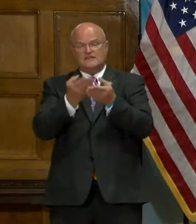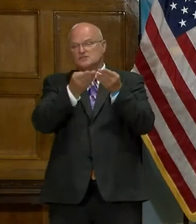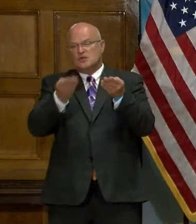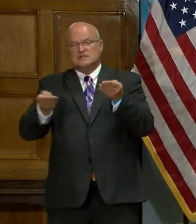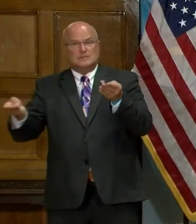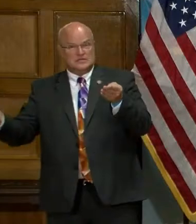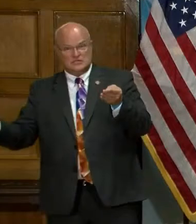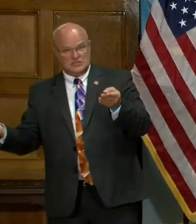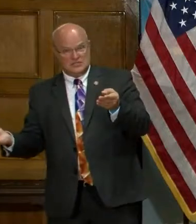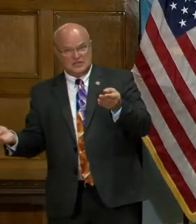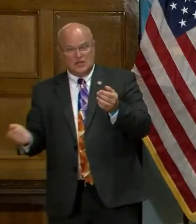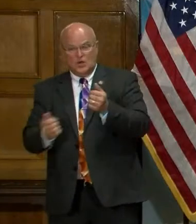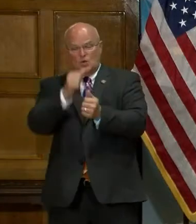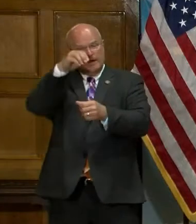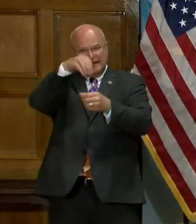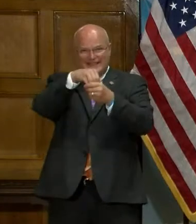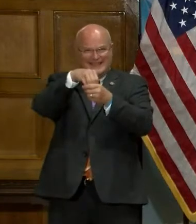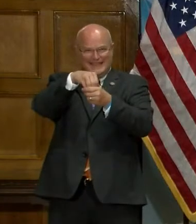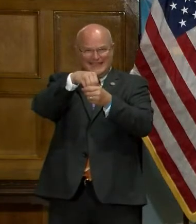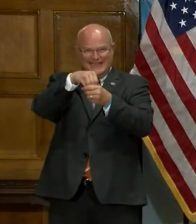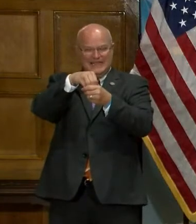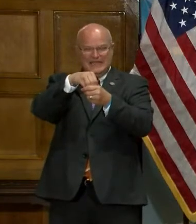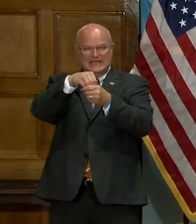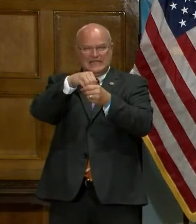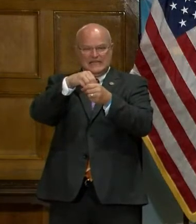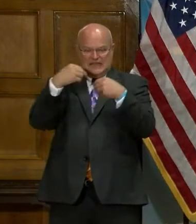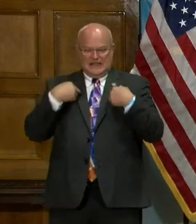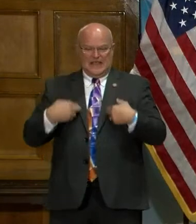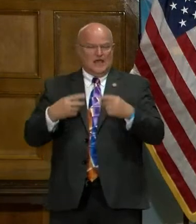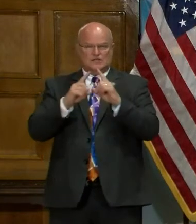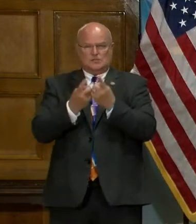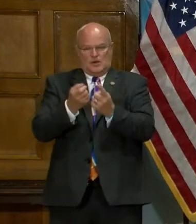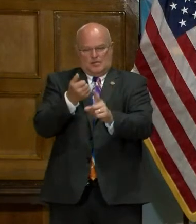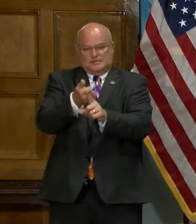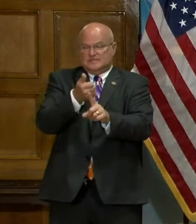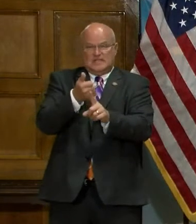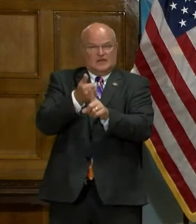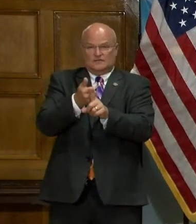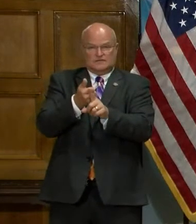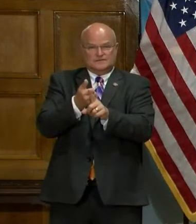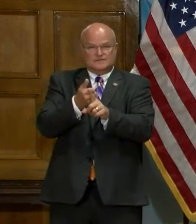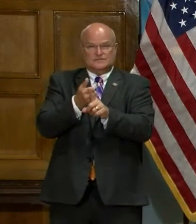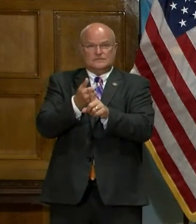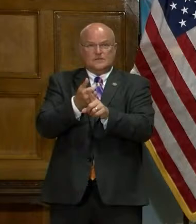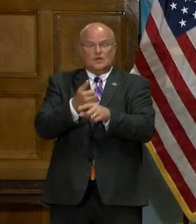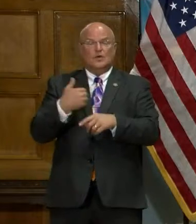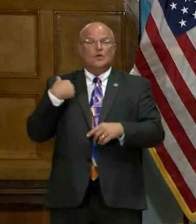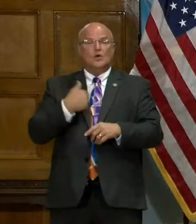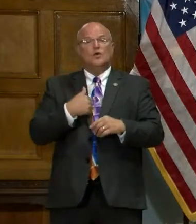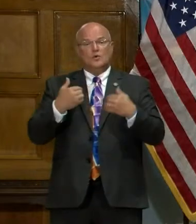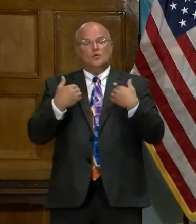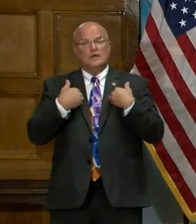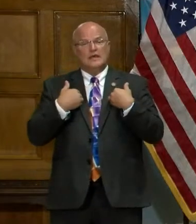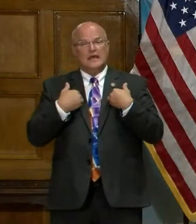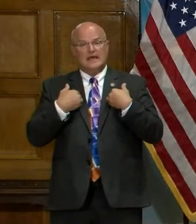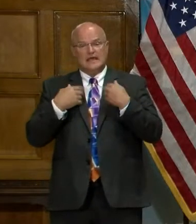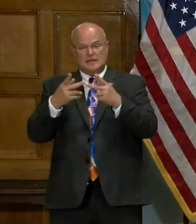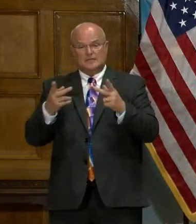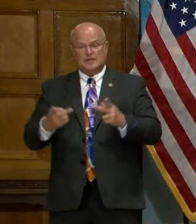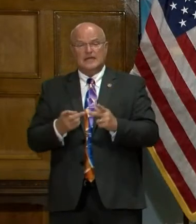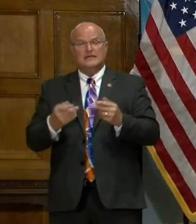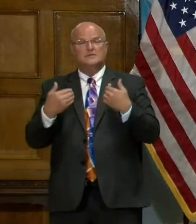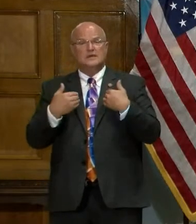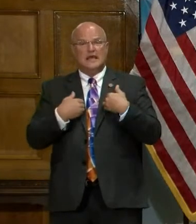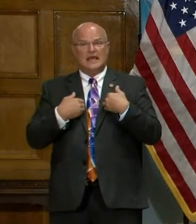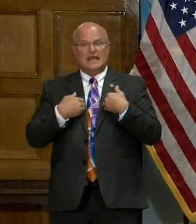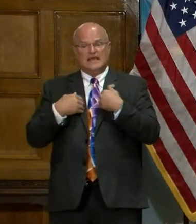transmission within the health department setting. We did have a setting where we had